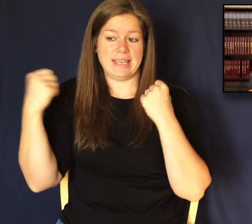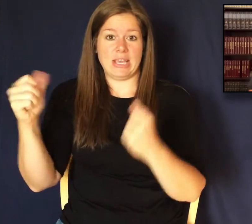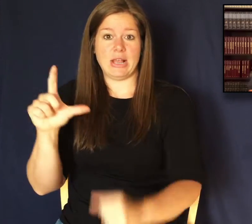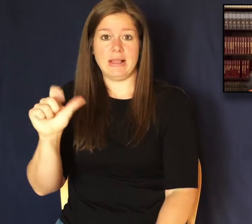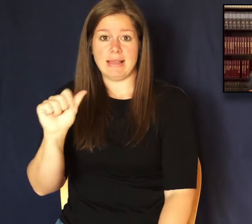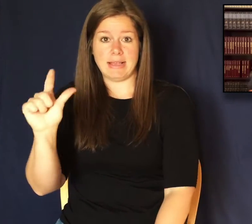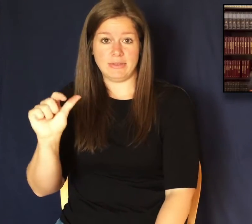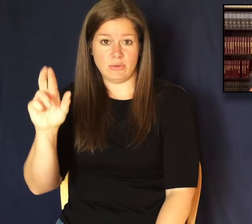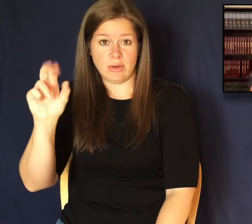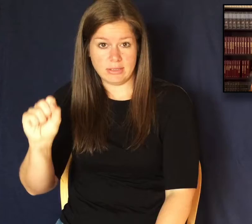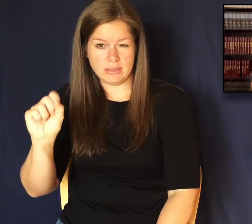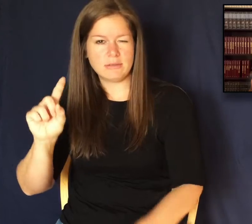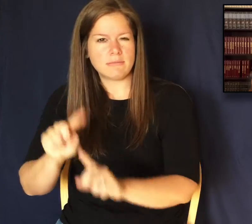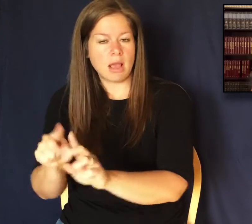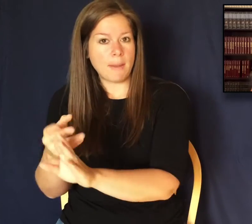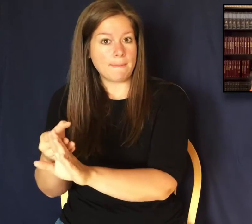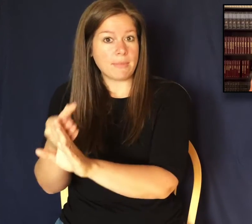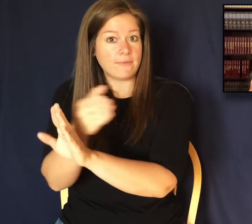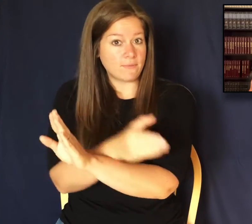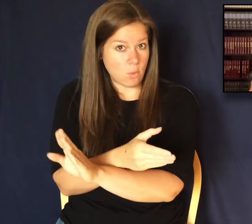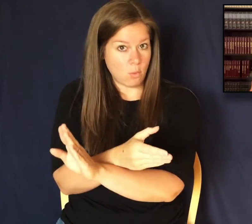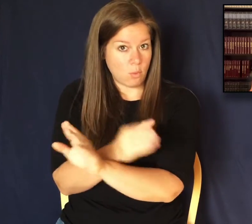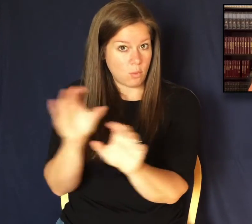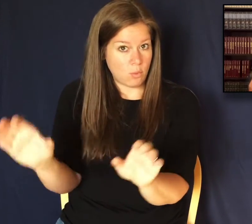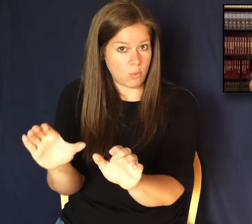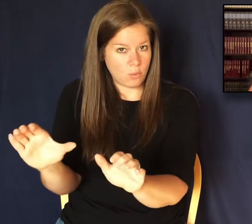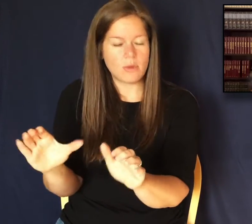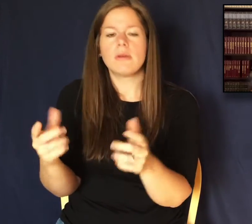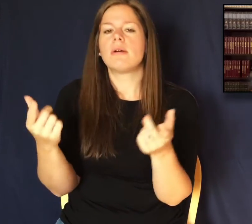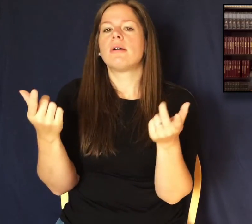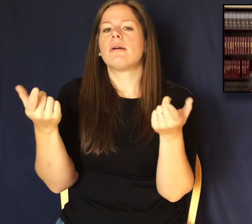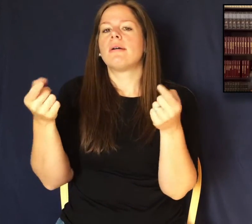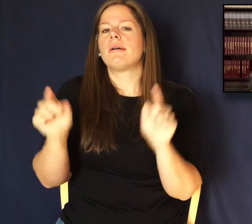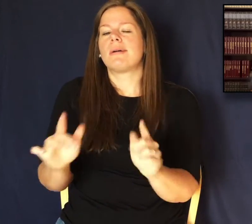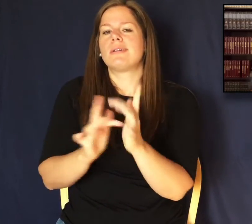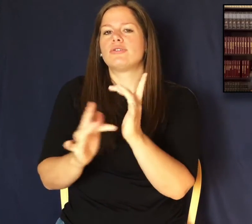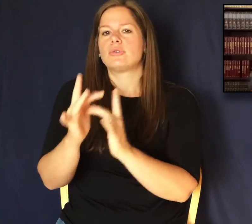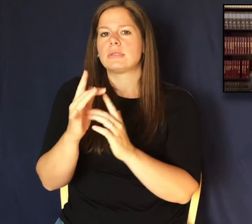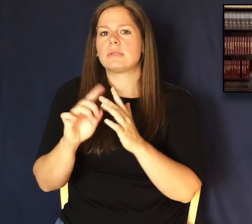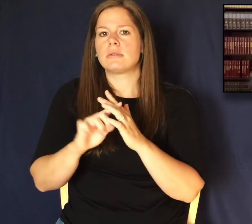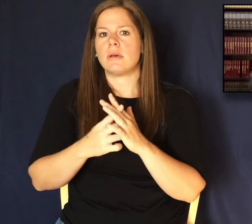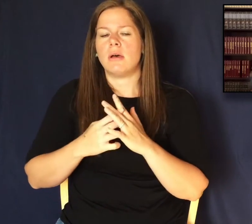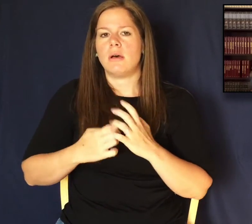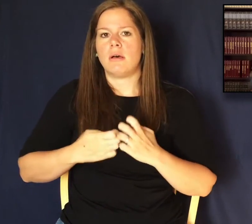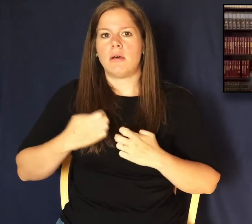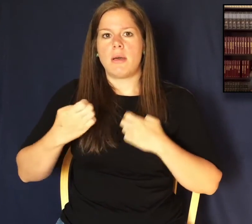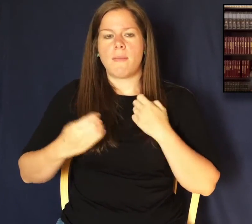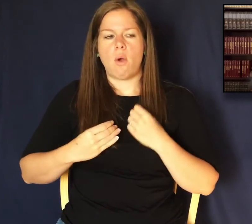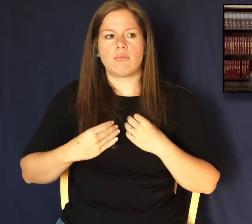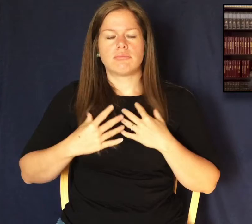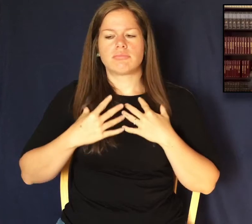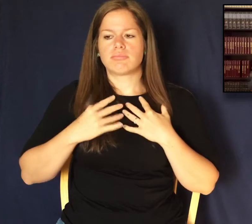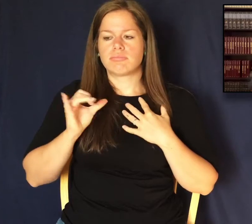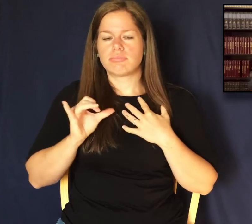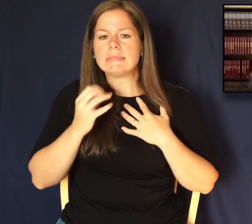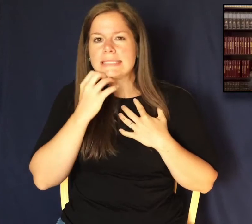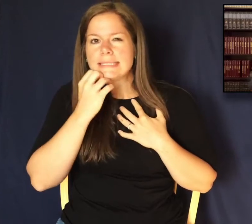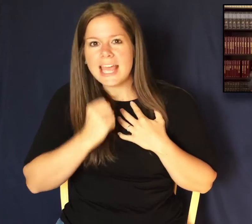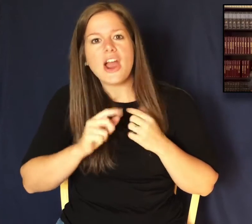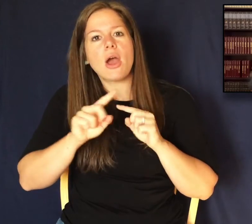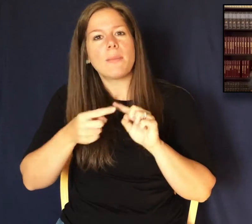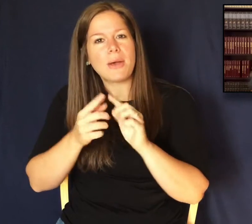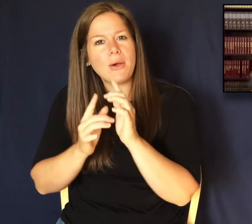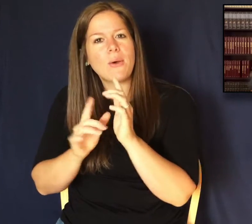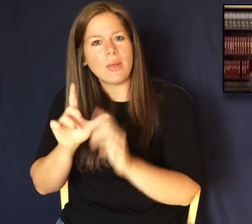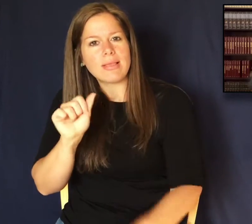not before weeping, showing a very human side of the Lord and a real emotion of how much he cared, even though he knew he could raise him